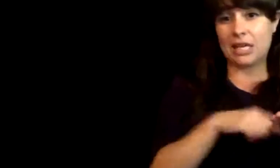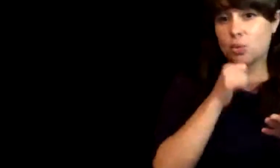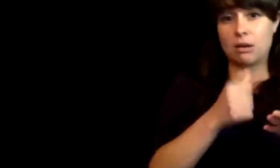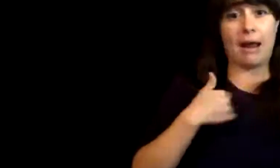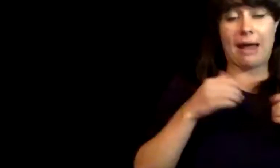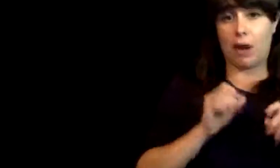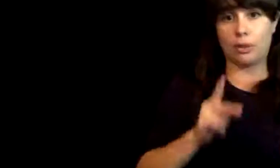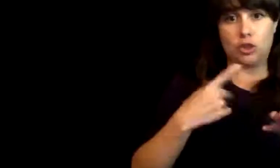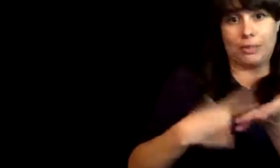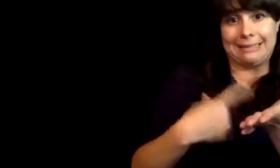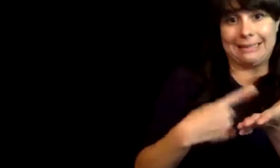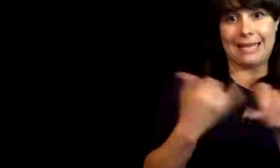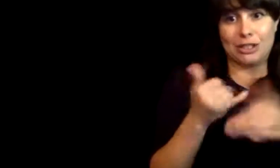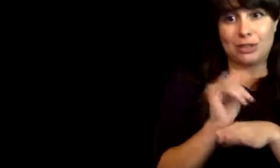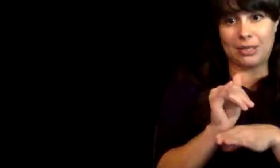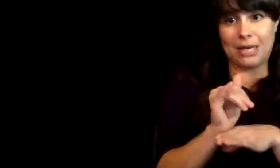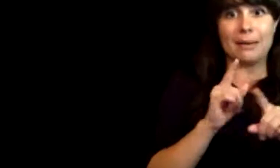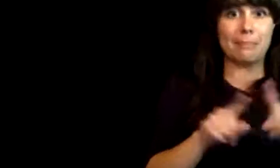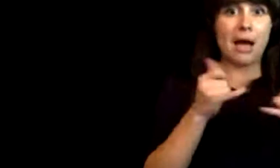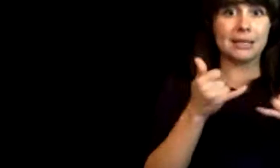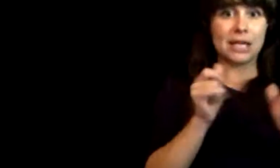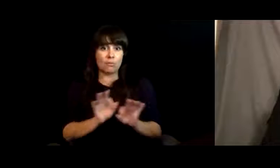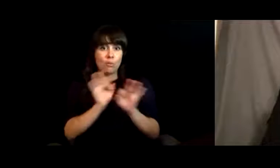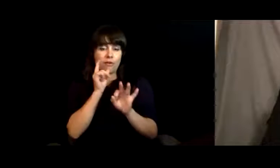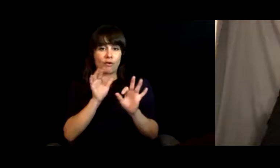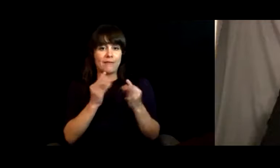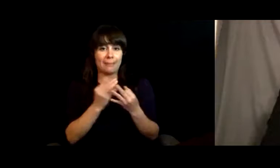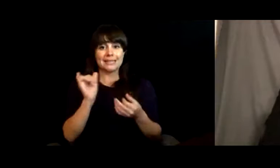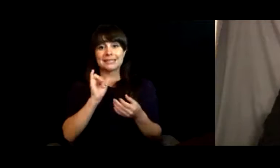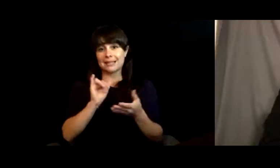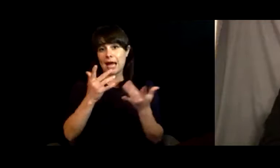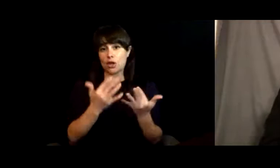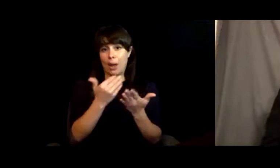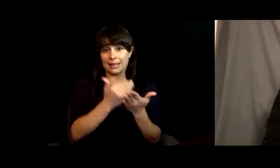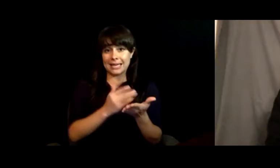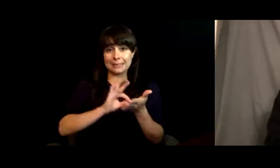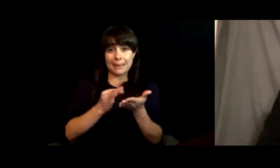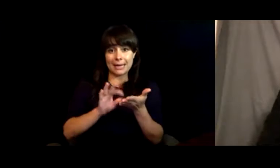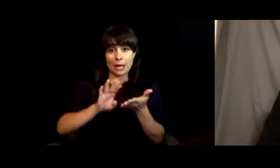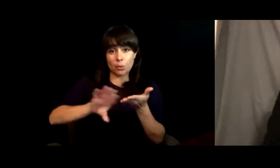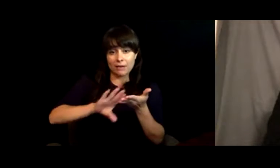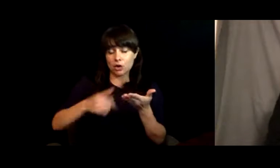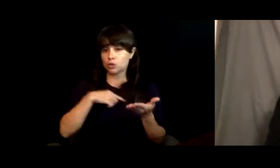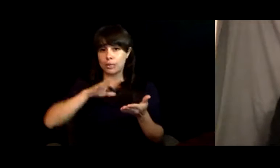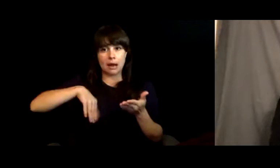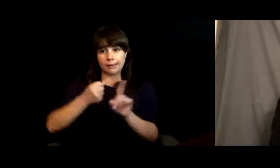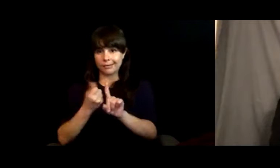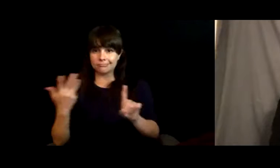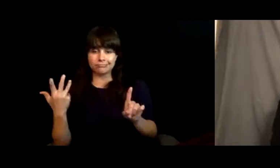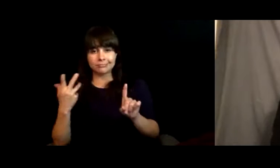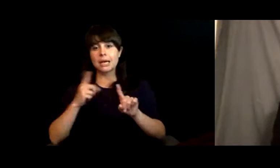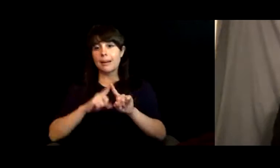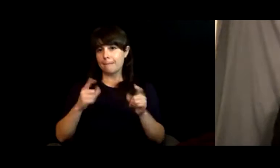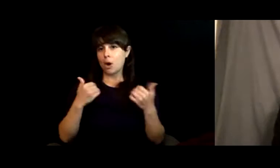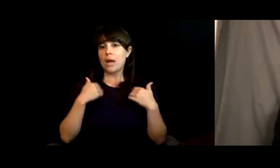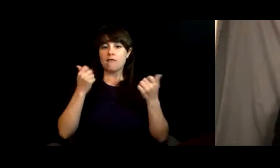that we know are important to our families. The waiting list for Medicaid waivers we didn't talk about explicitly. Some great questions have been put